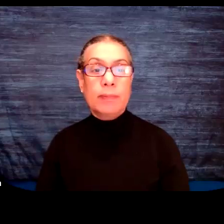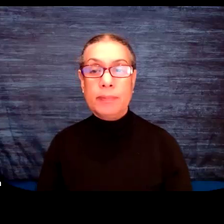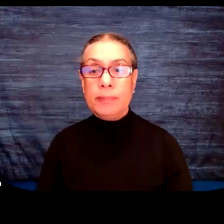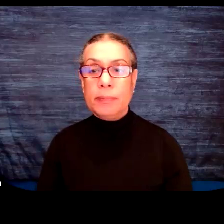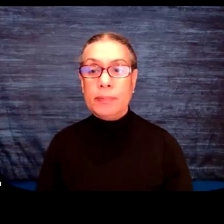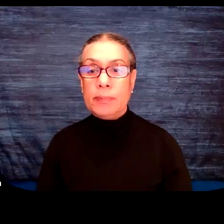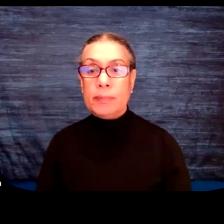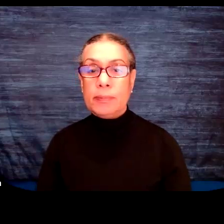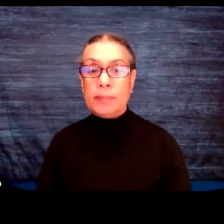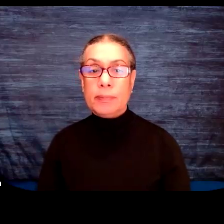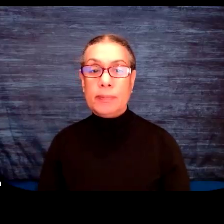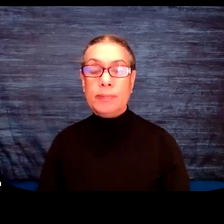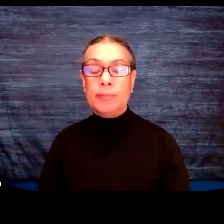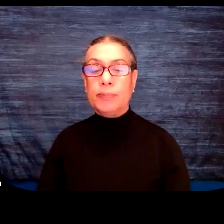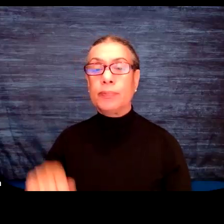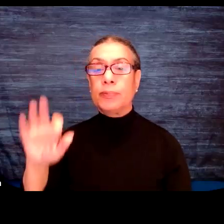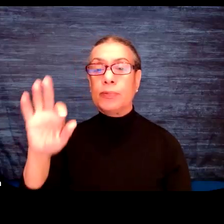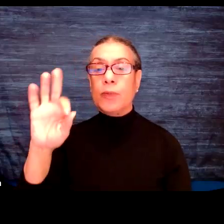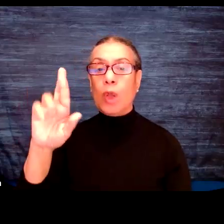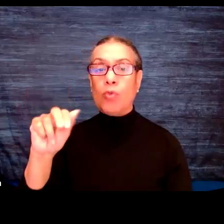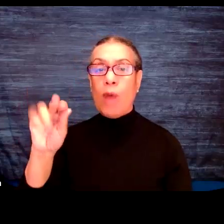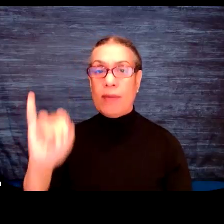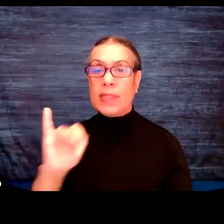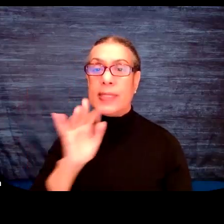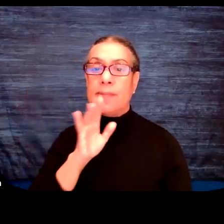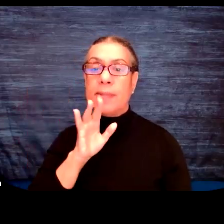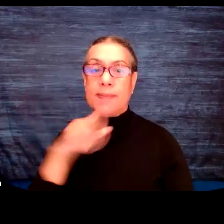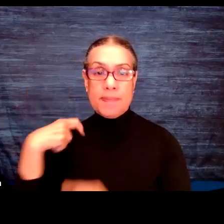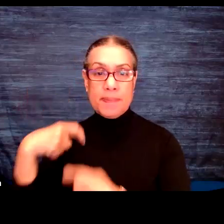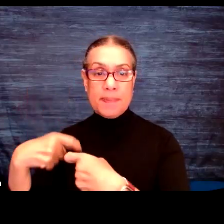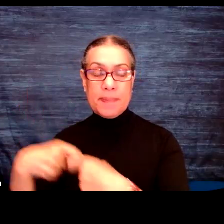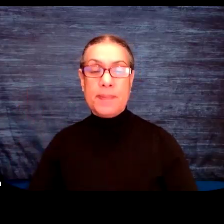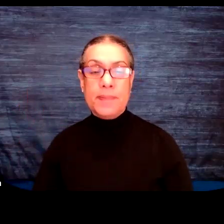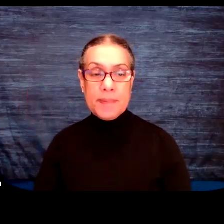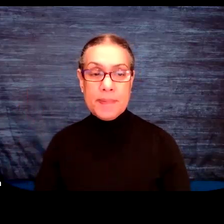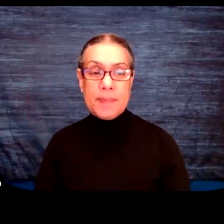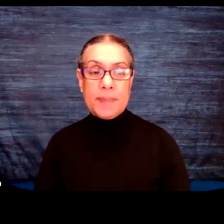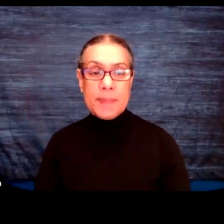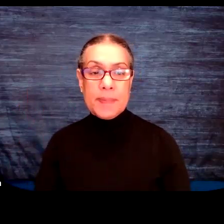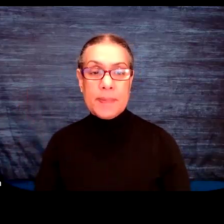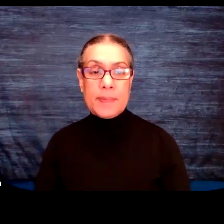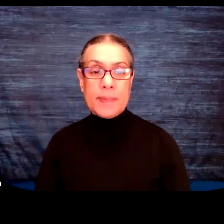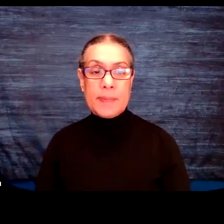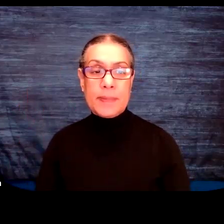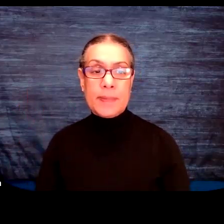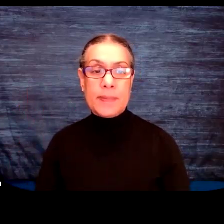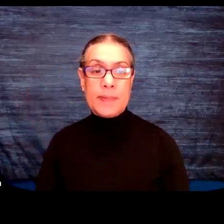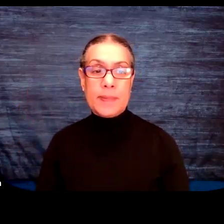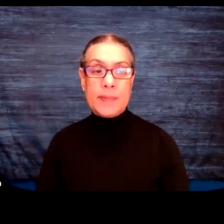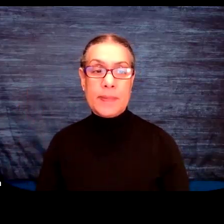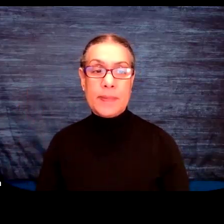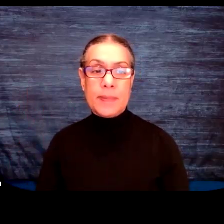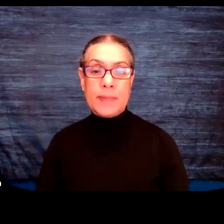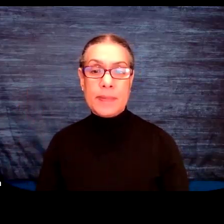Dentro del trabajo de estos coordinadores está la responsabilidad de que los padres reciban la